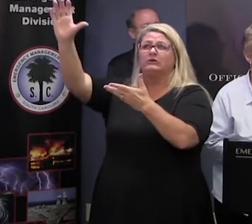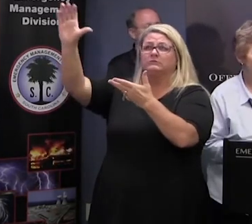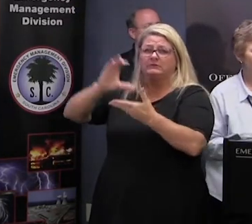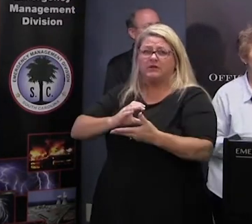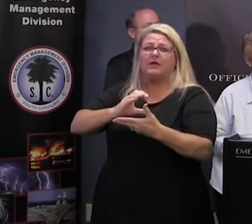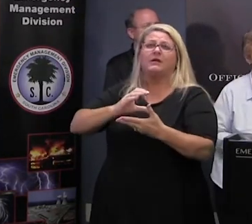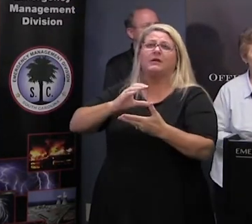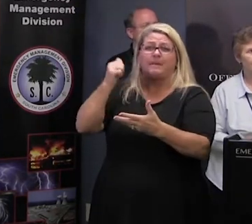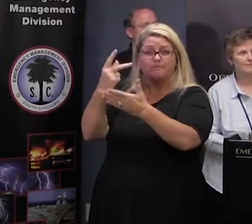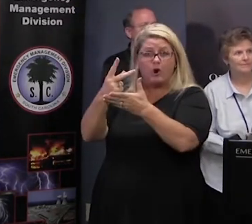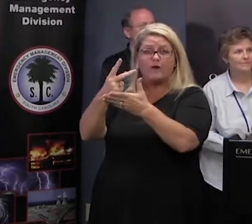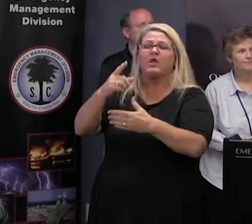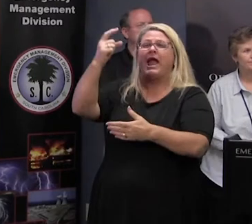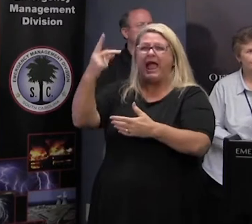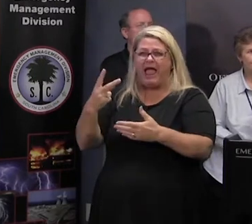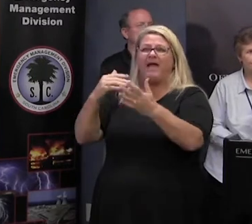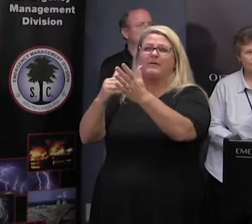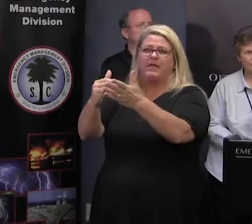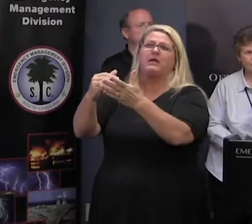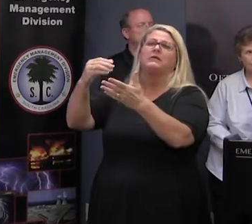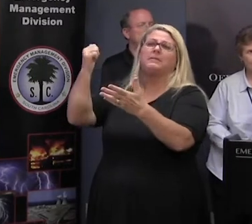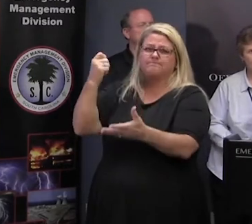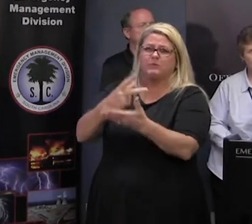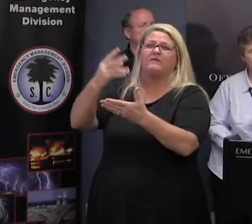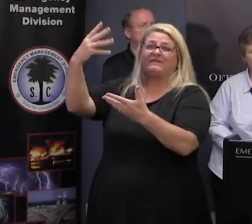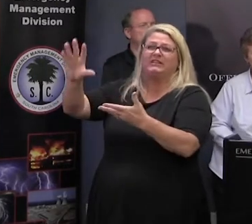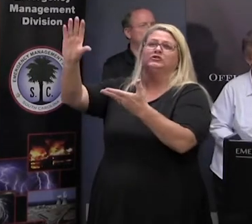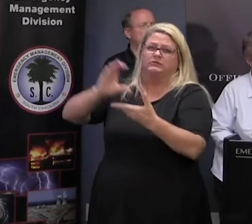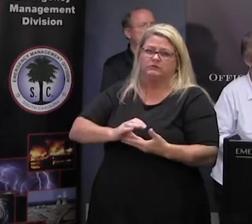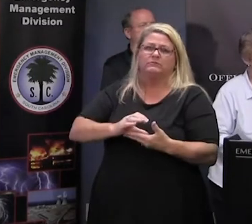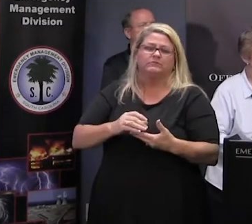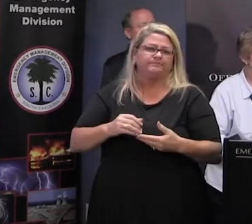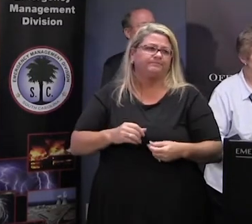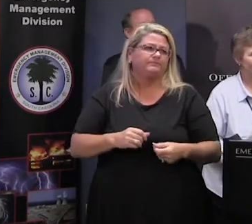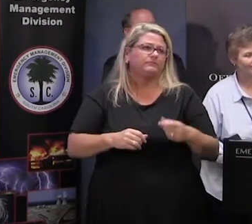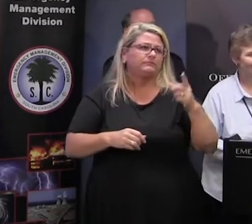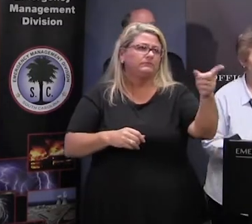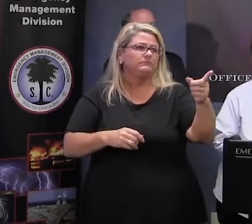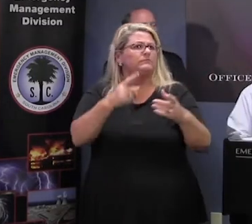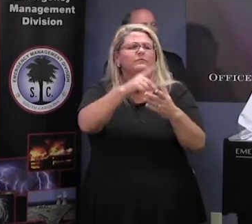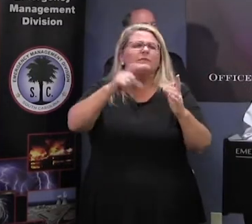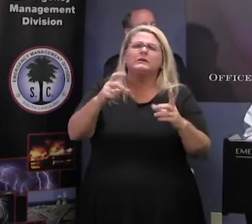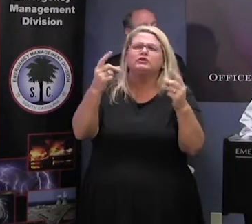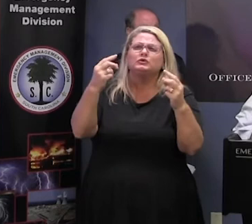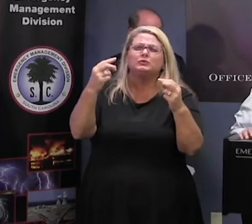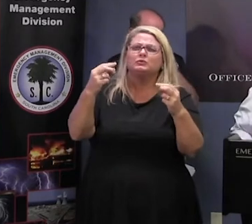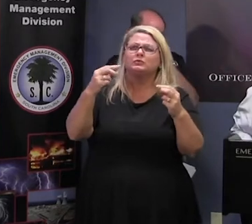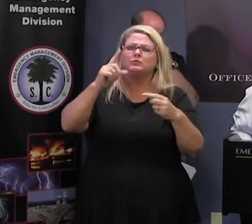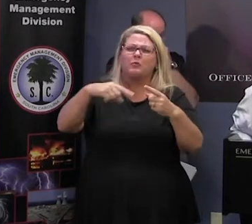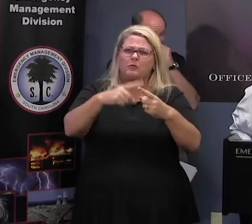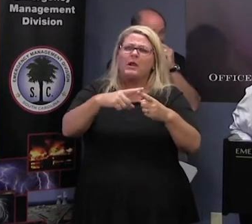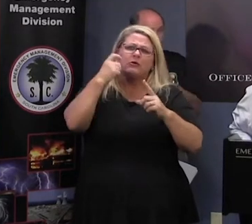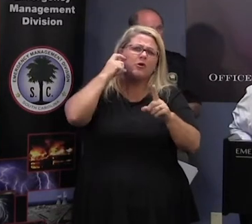Yeah. Can you walk us through the process if someone calls that number, kind of what they'll be asked, what they need to have on hand, and things like that? Sure. So